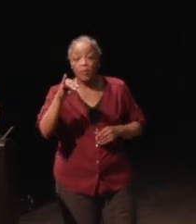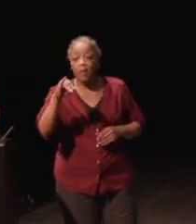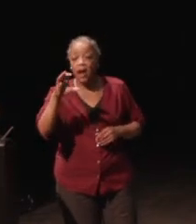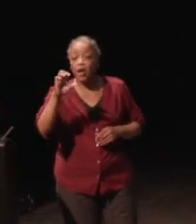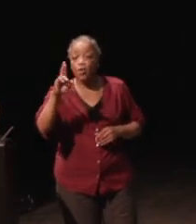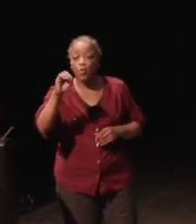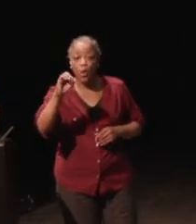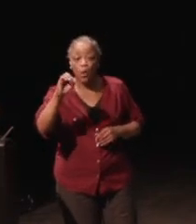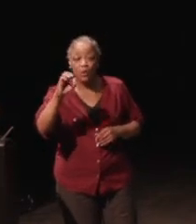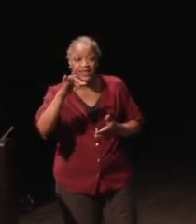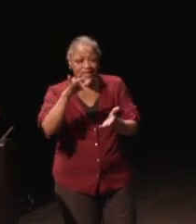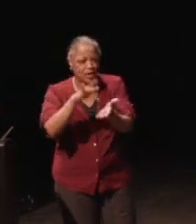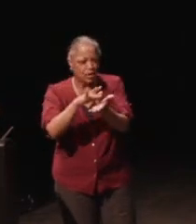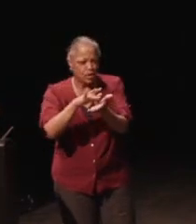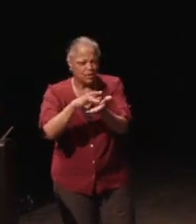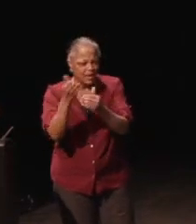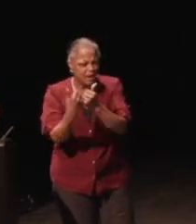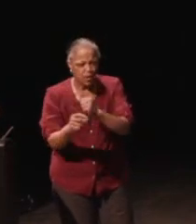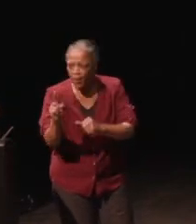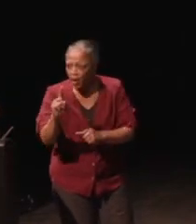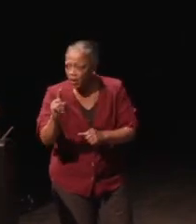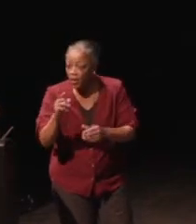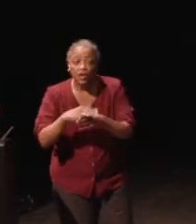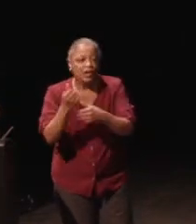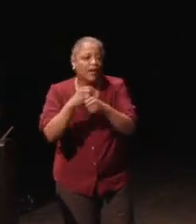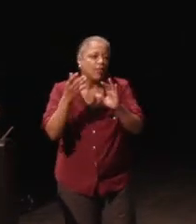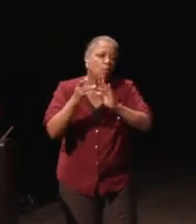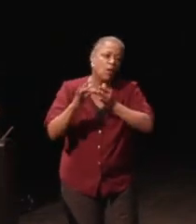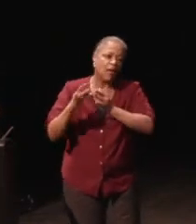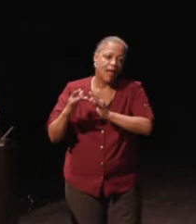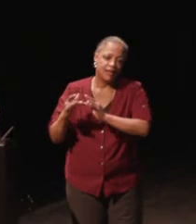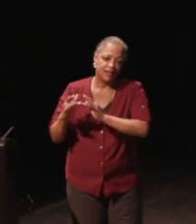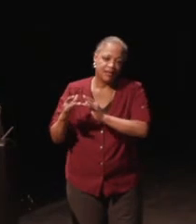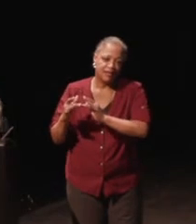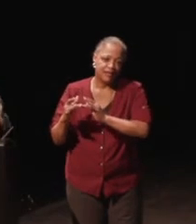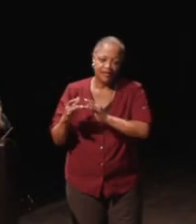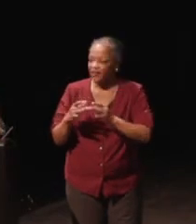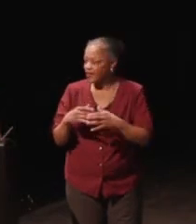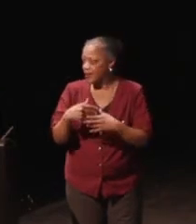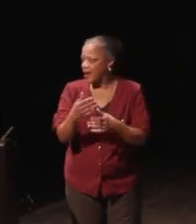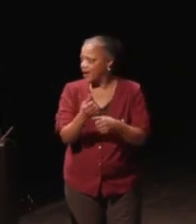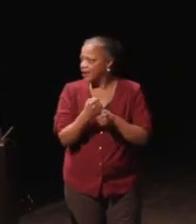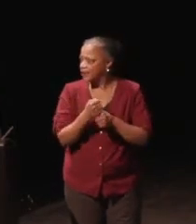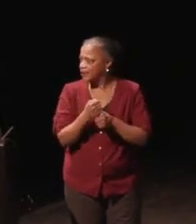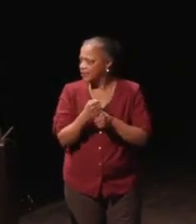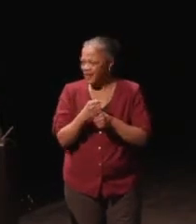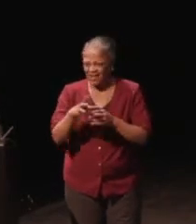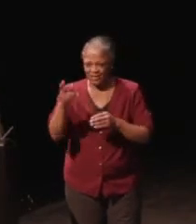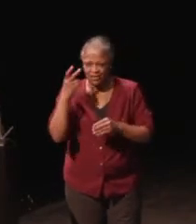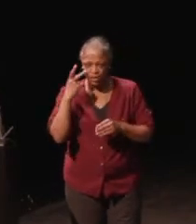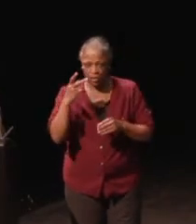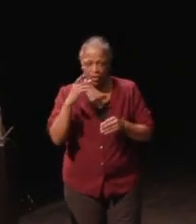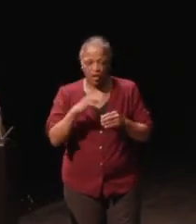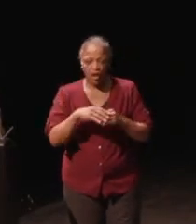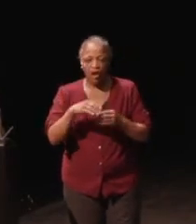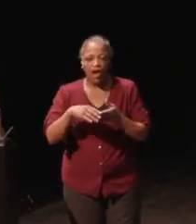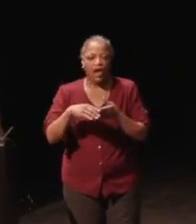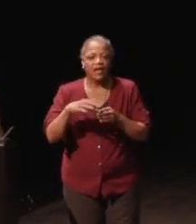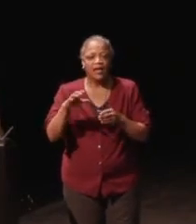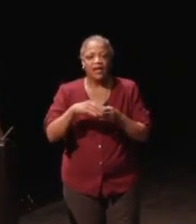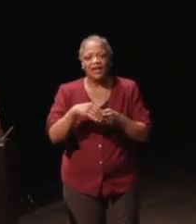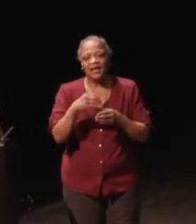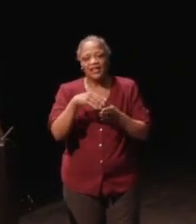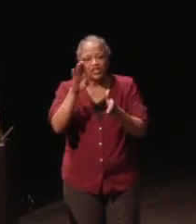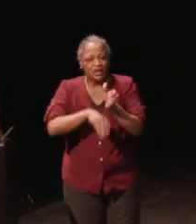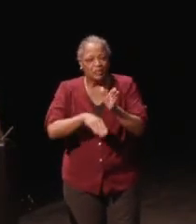Is that everywhere? I got them from, you can get them online. I got them, I saw that they were on clearance. So I